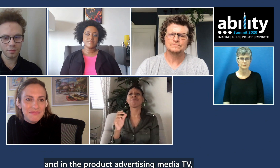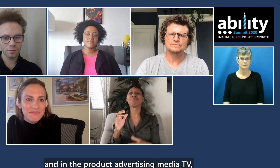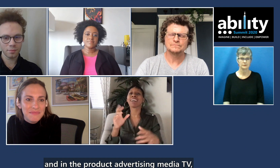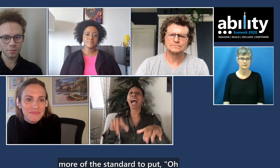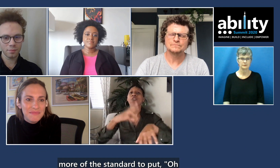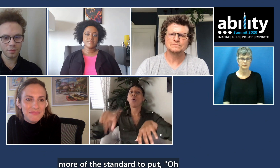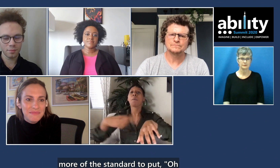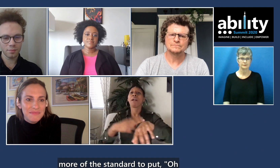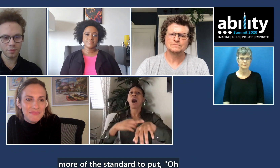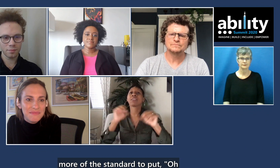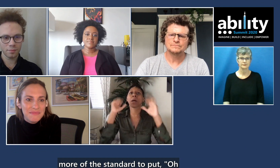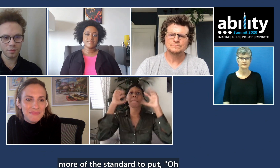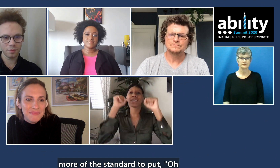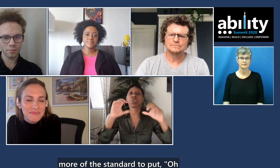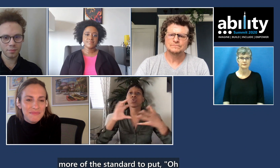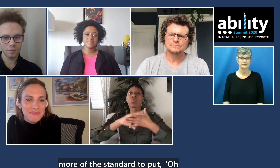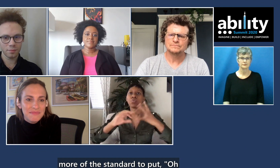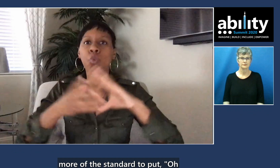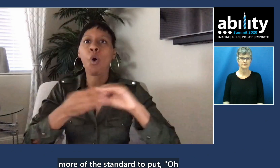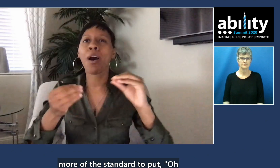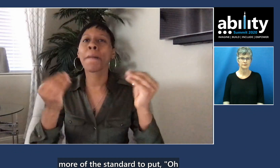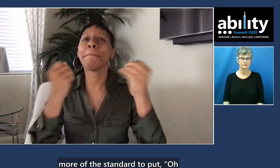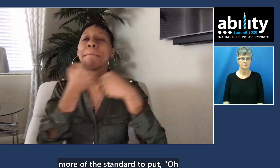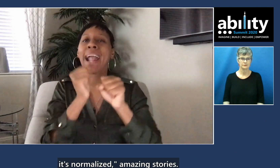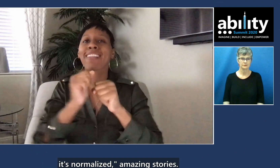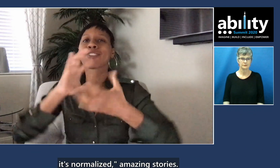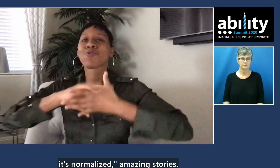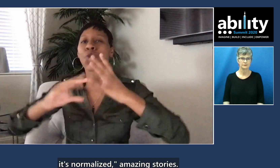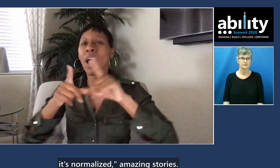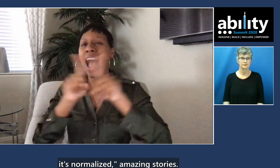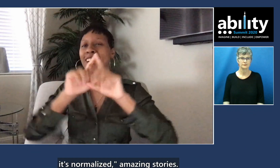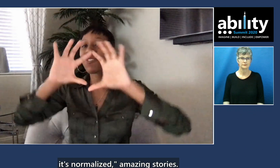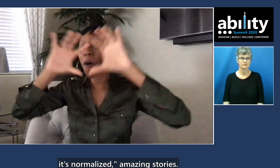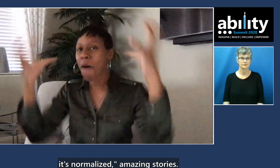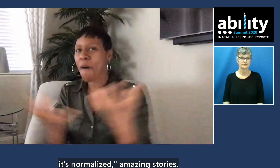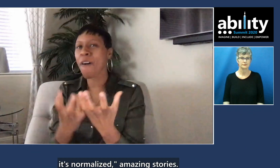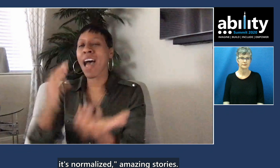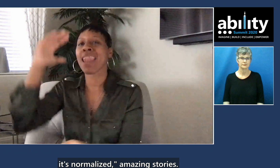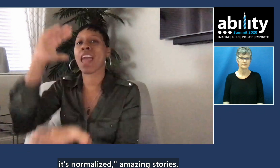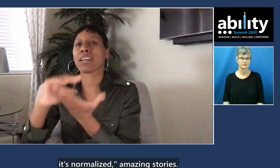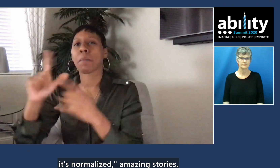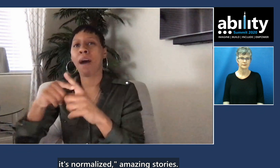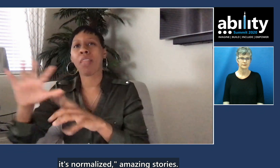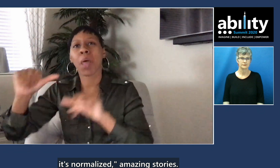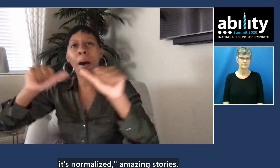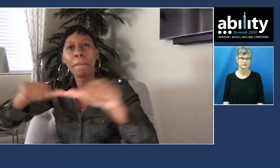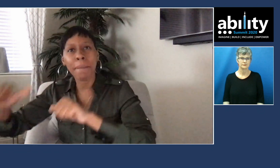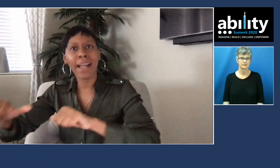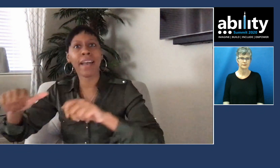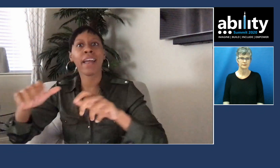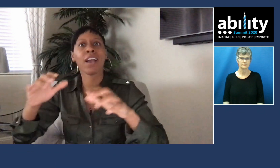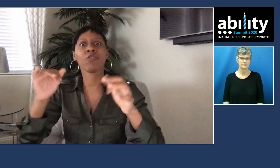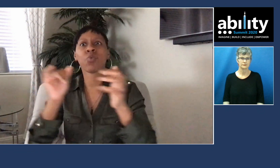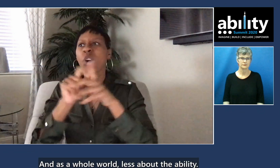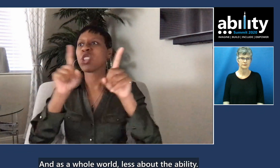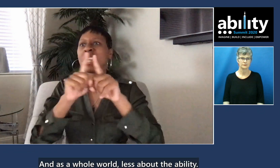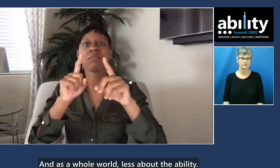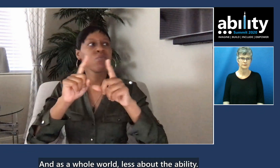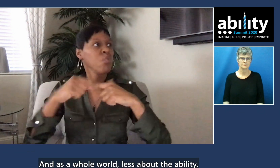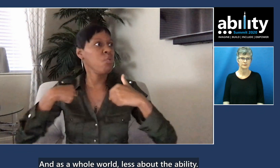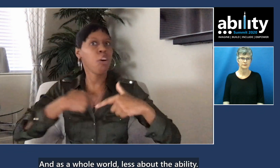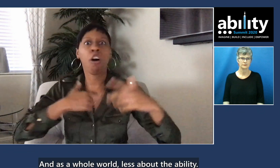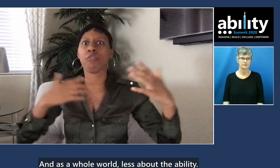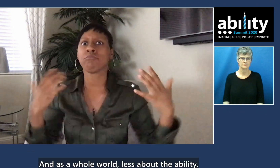standard to become, oh, it's normalized, amazing stories. And as a whole world, less about